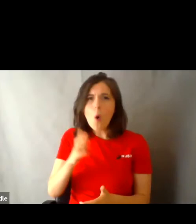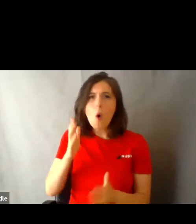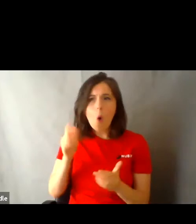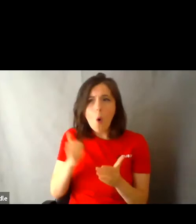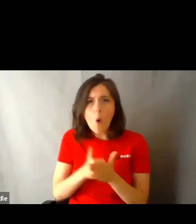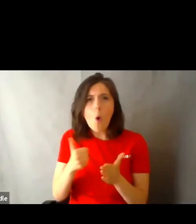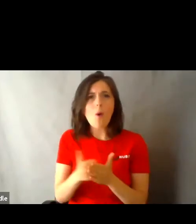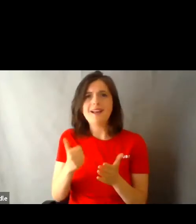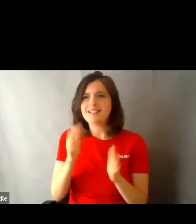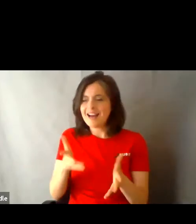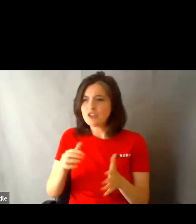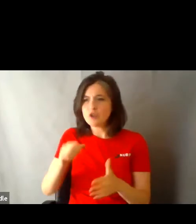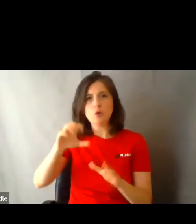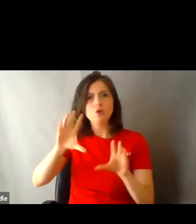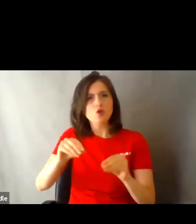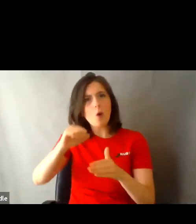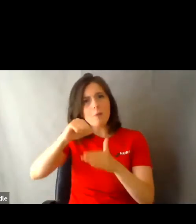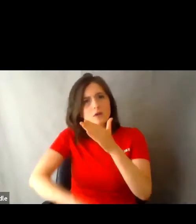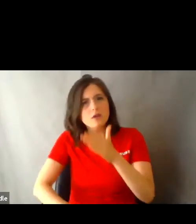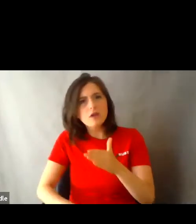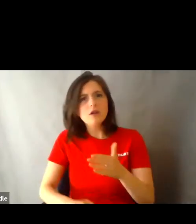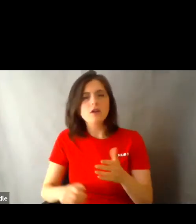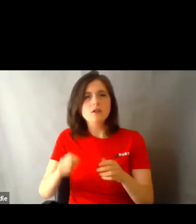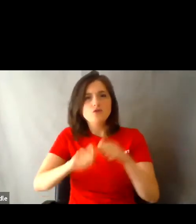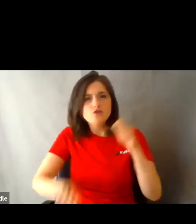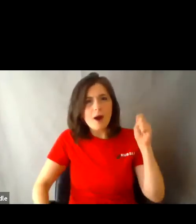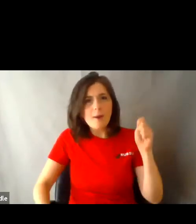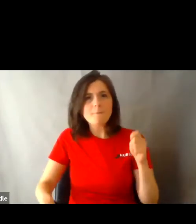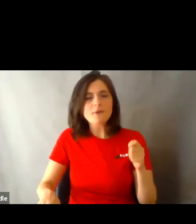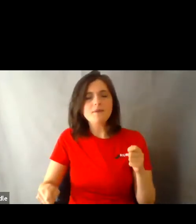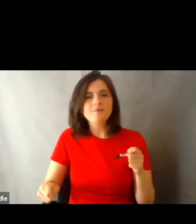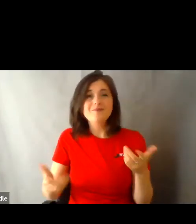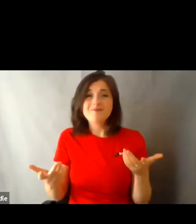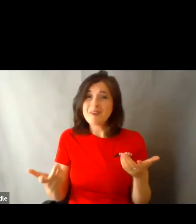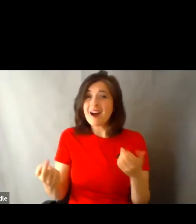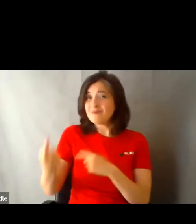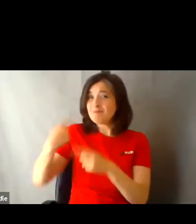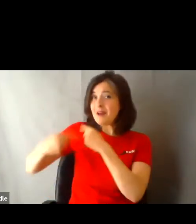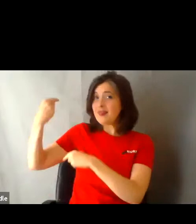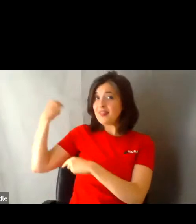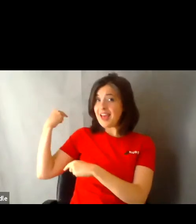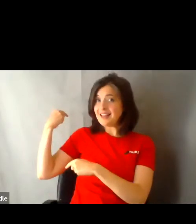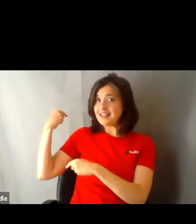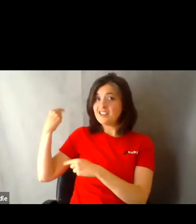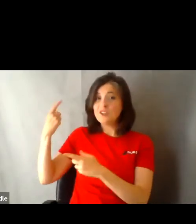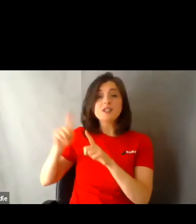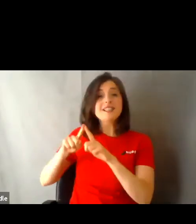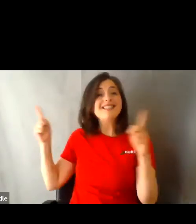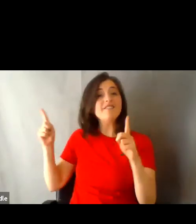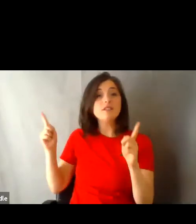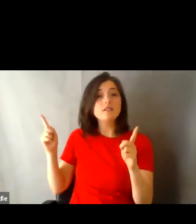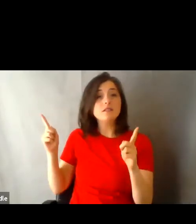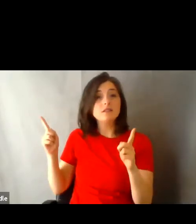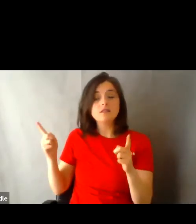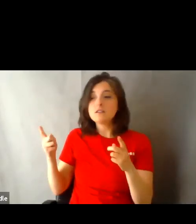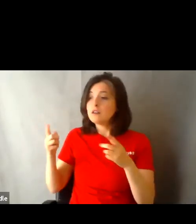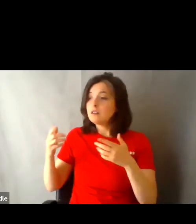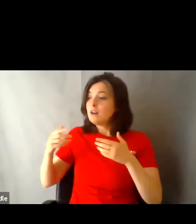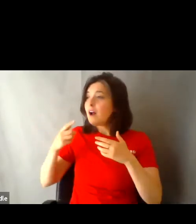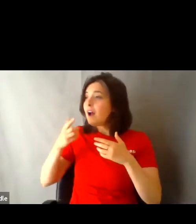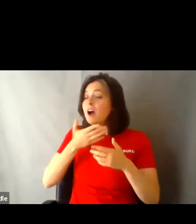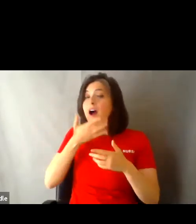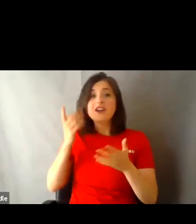But a few years back, we weren't in the position we're in now. The rollout hadn't reached into every